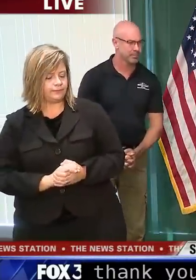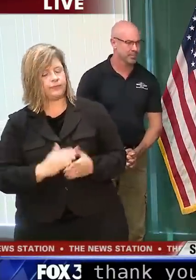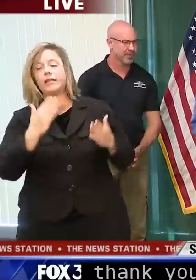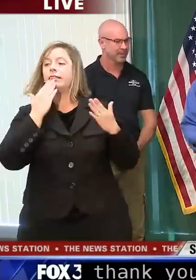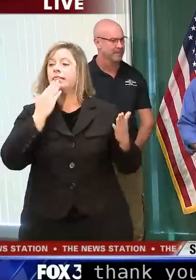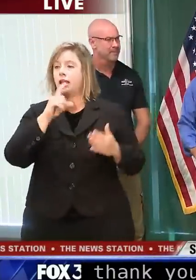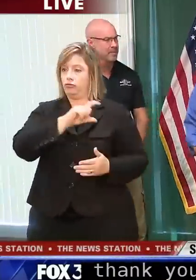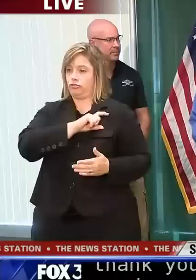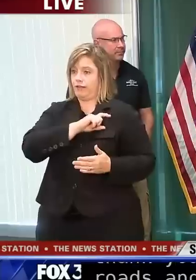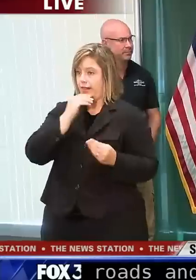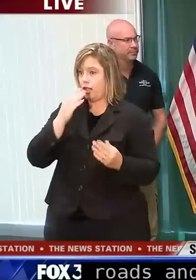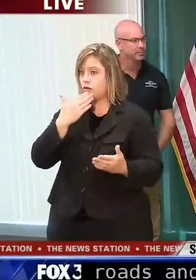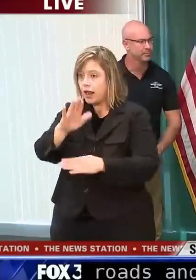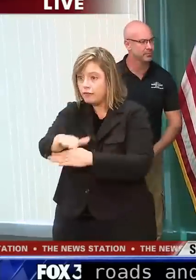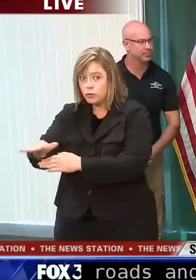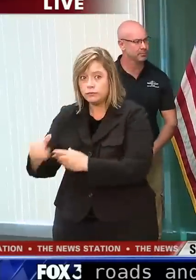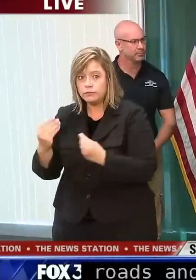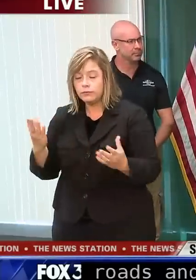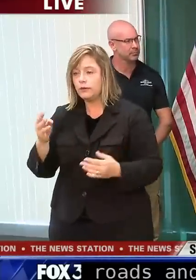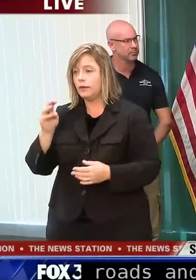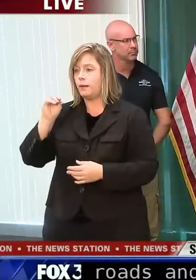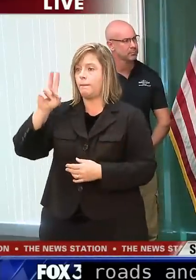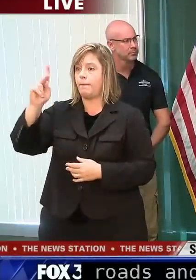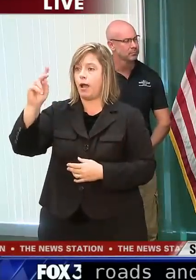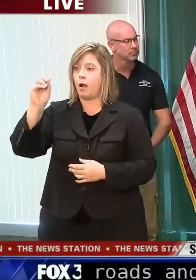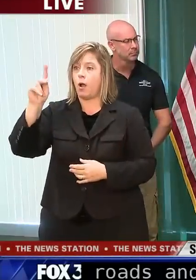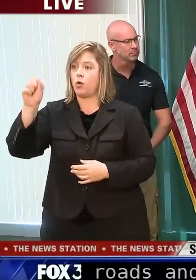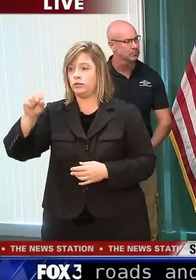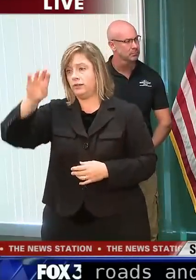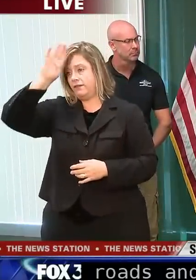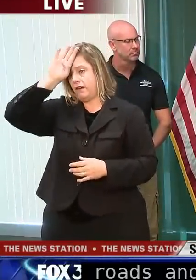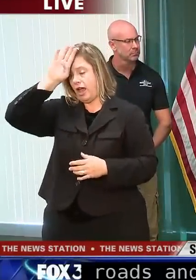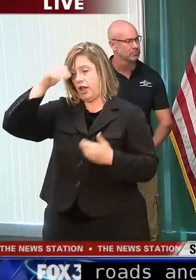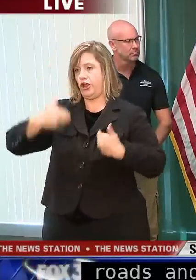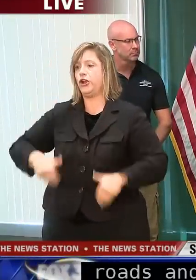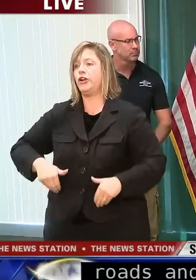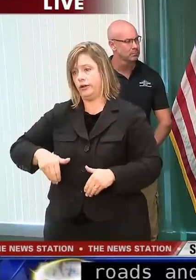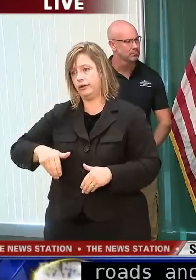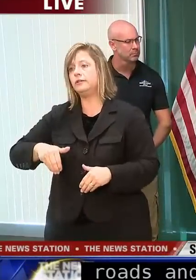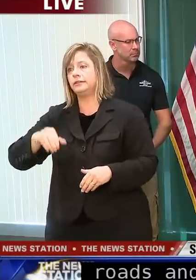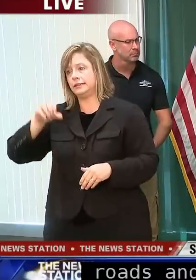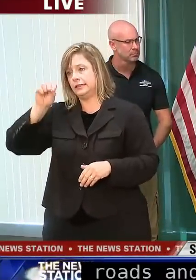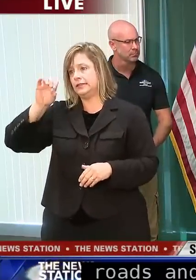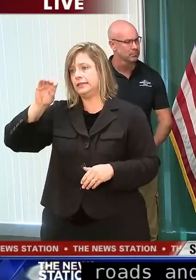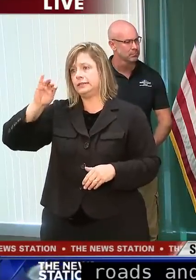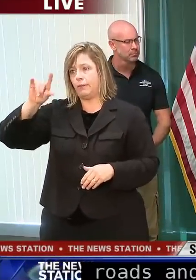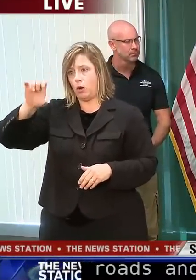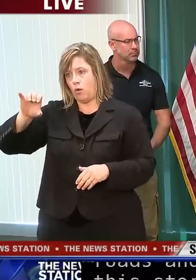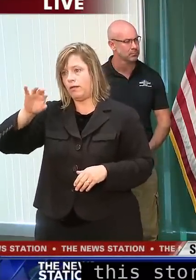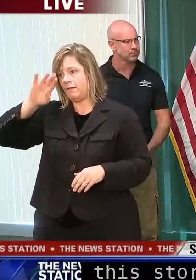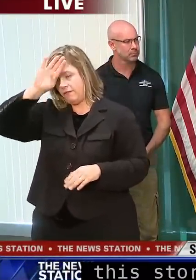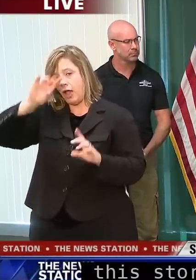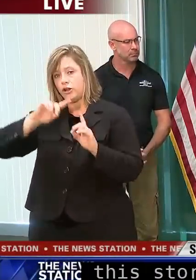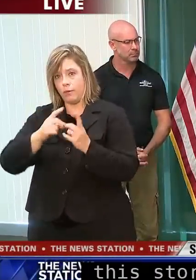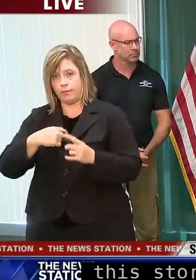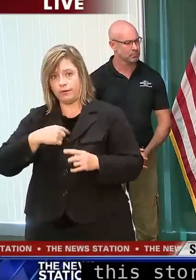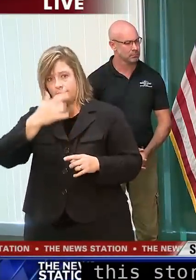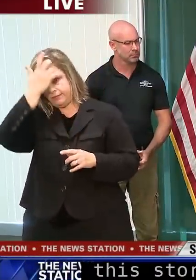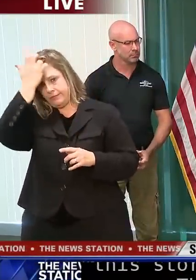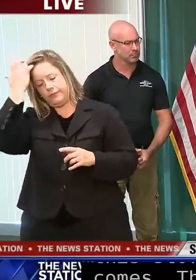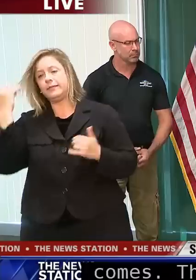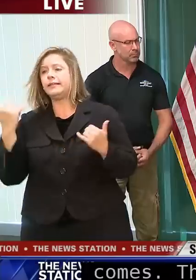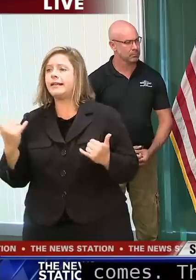Thank you, Sheriff. Good afternoon. Mark Oakes, Fire Chief of Seminole County Fire Department. We would like to ask the public to